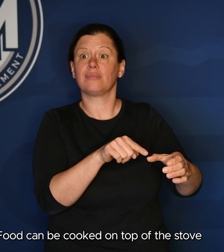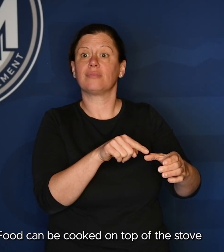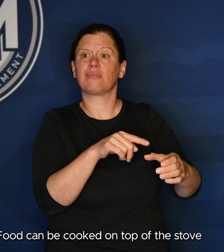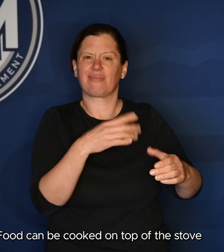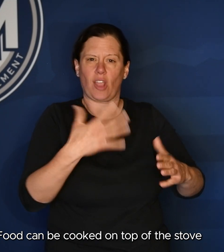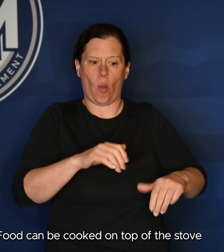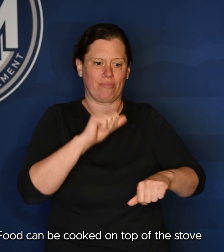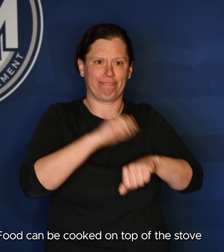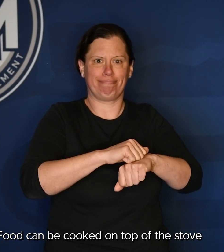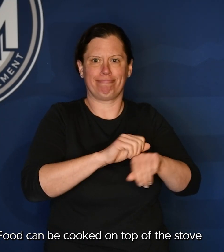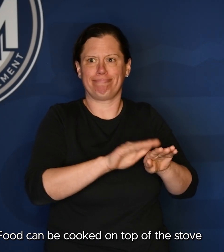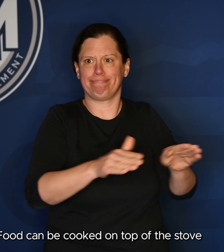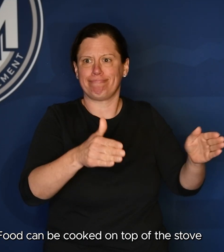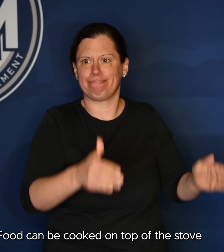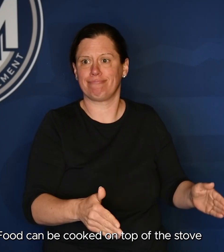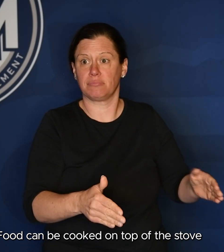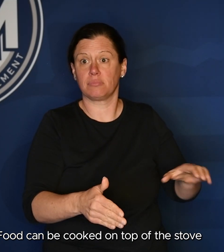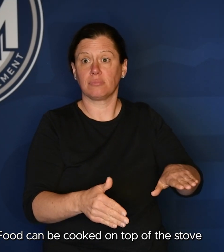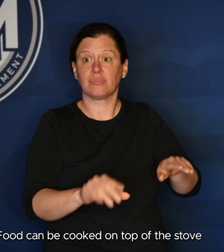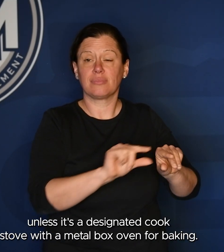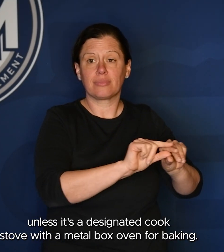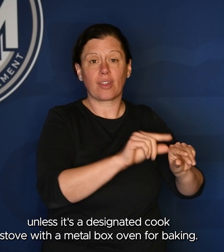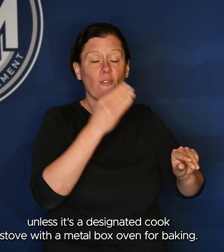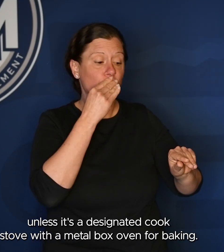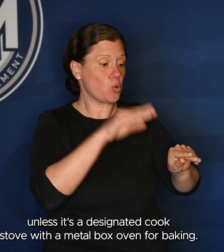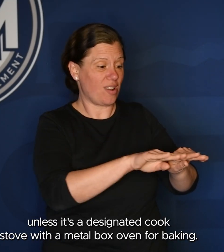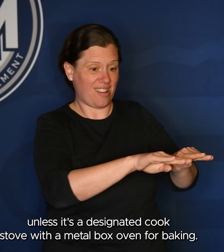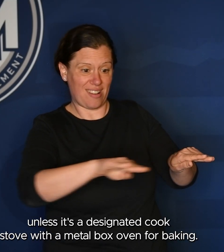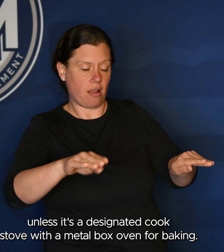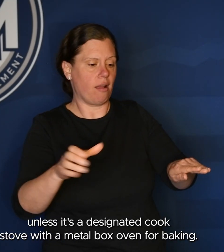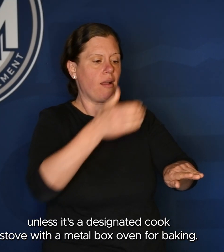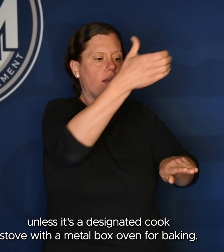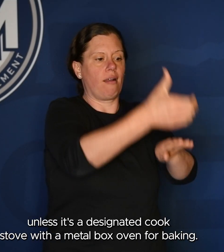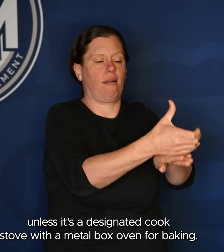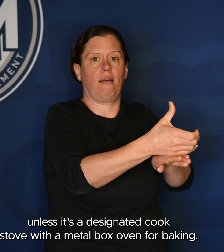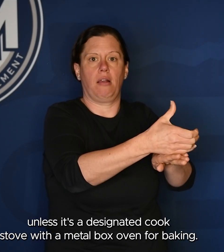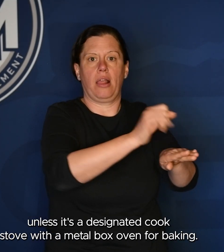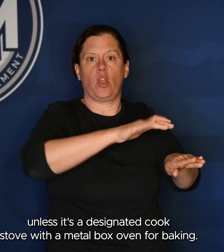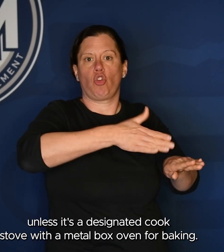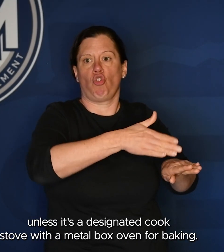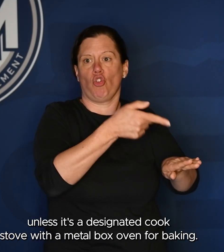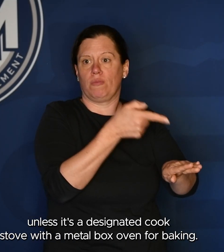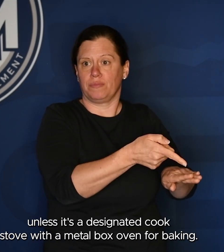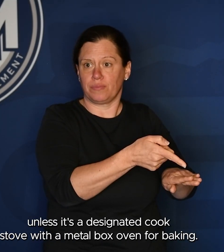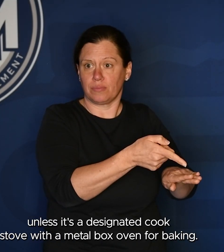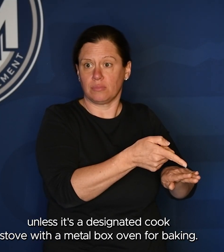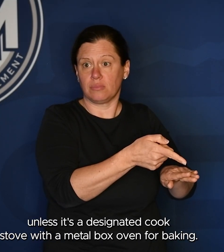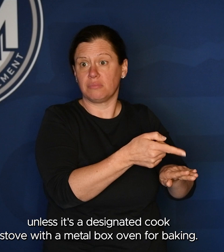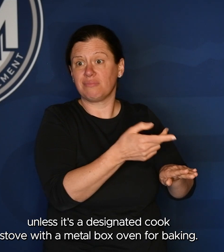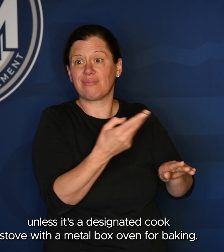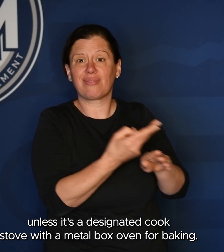Food can be cooked on top of the stove unless it's a designated cook stove with a metal box oven for